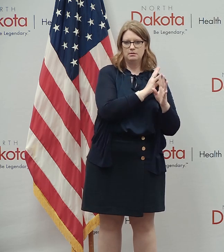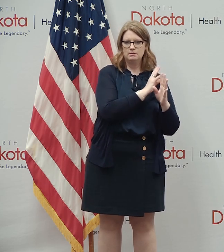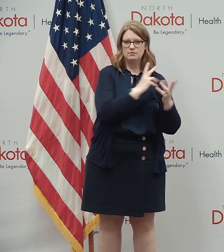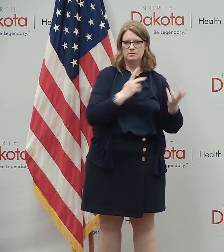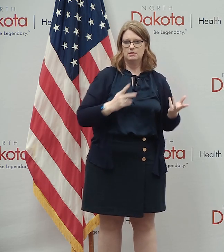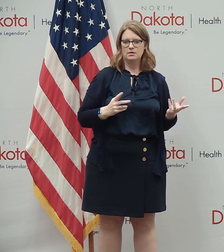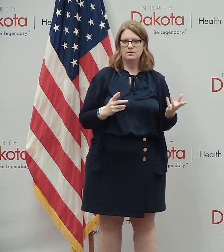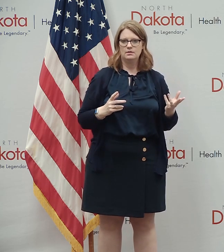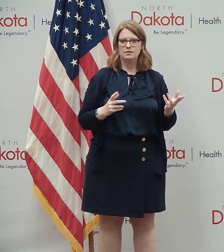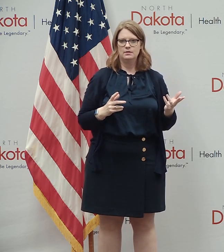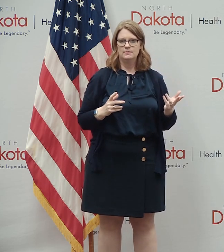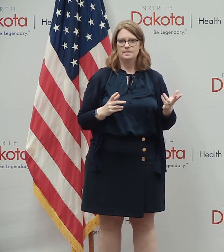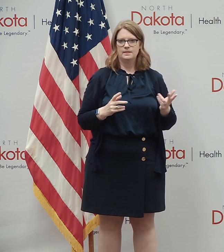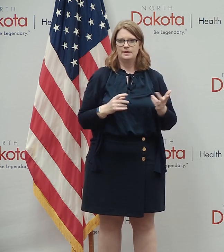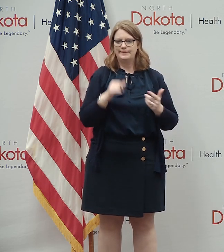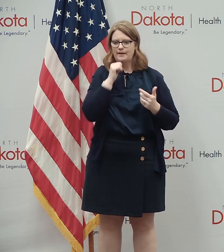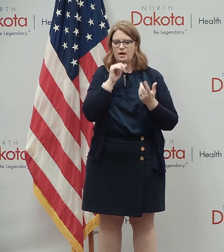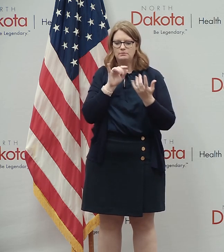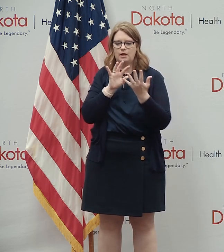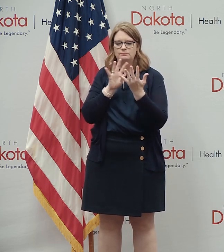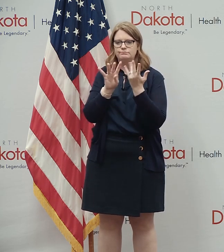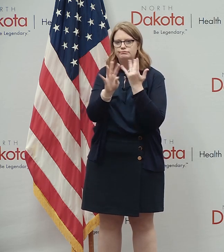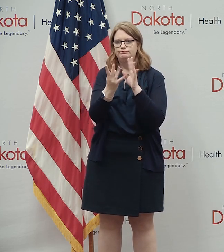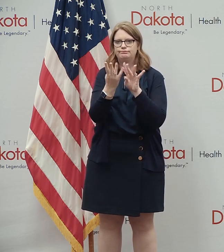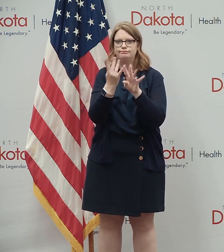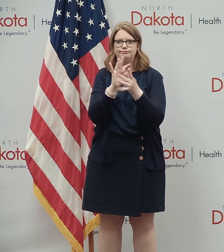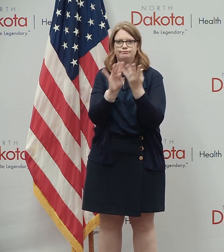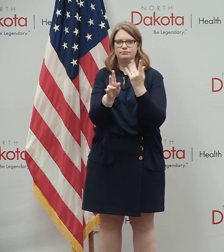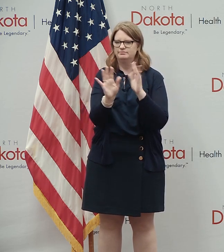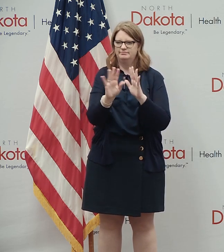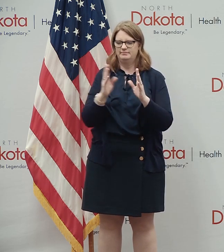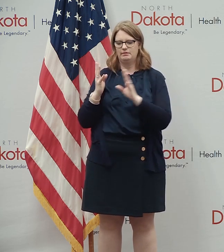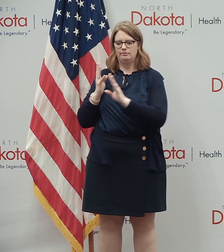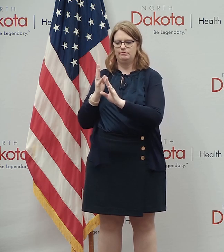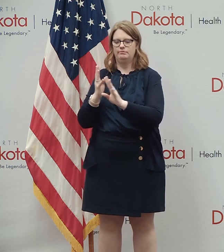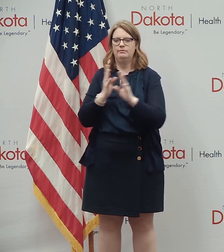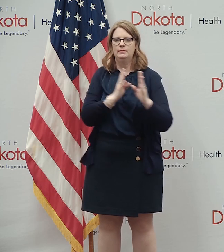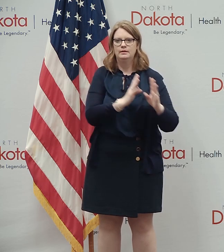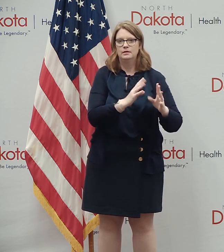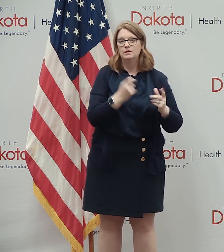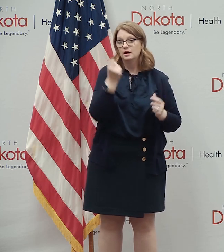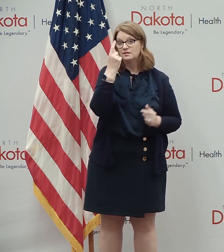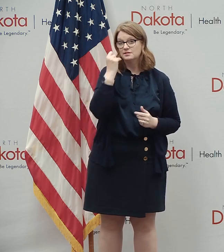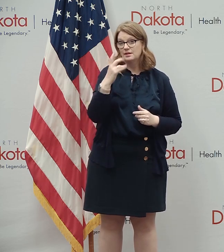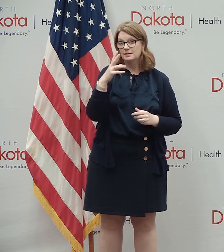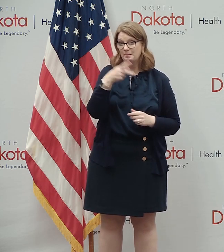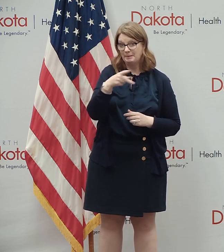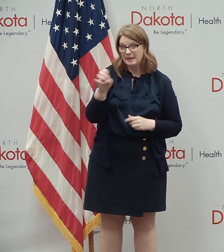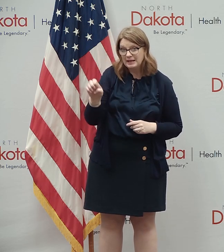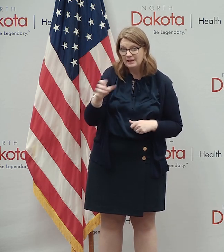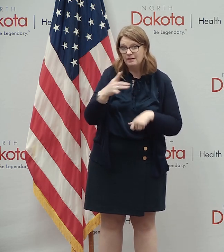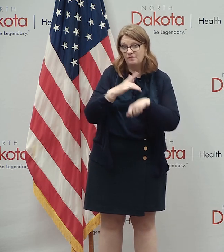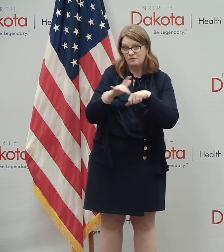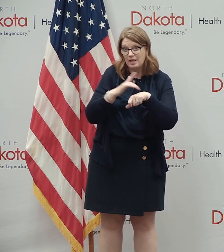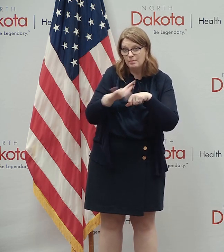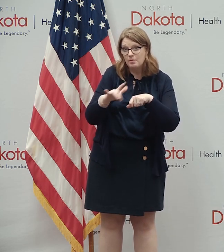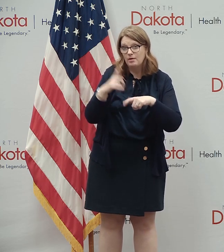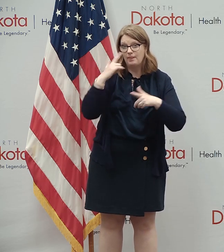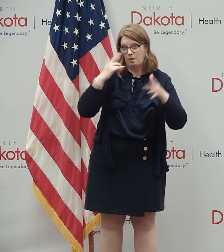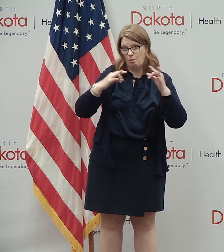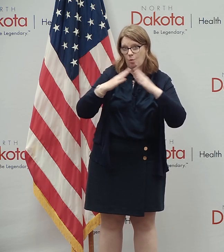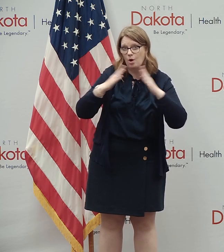being in close proximity to each other. There will be protective equipment available at the